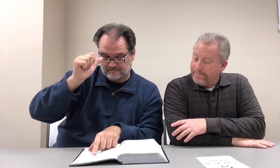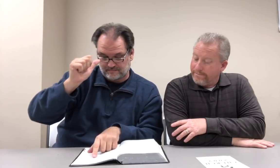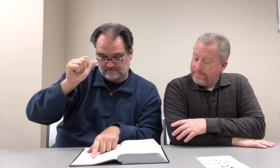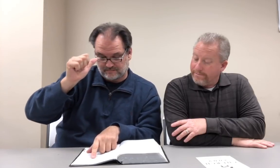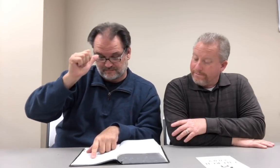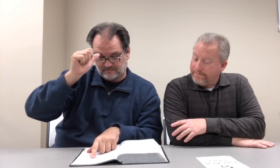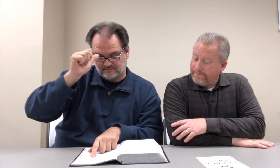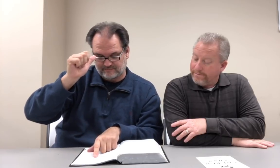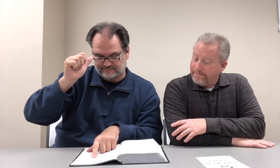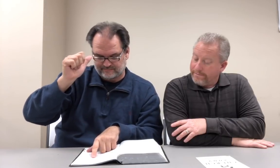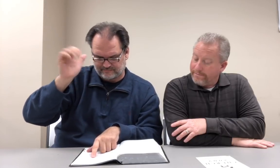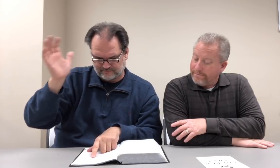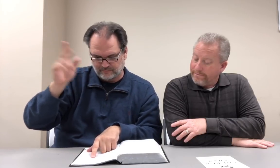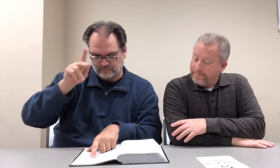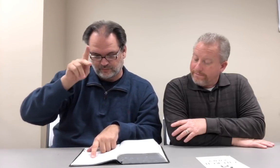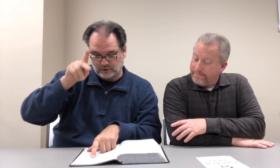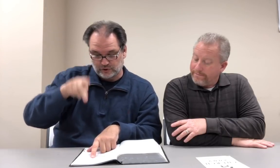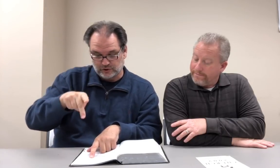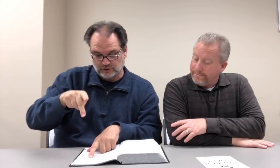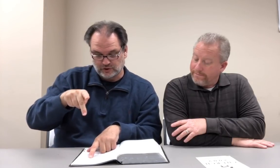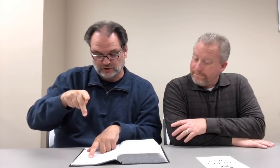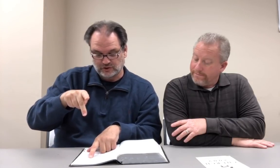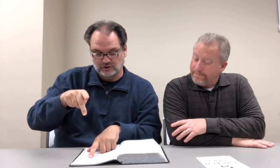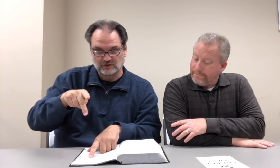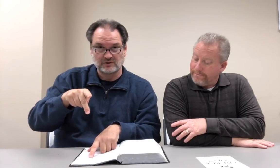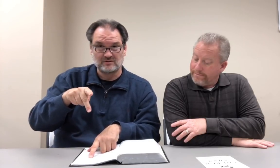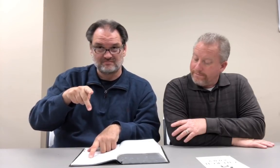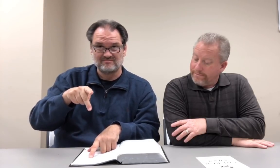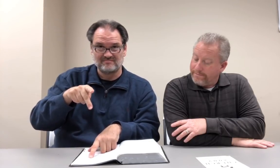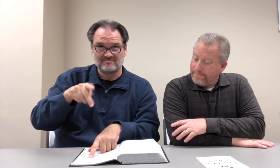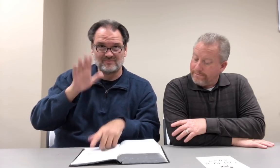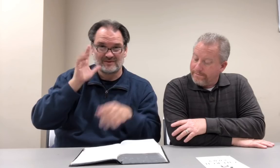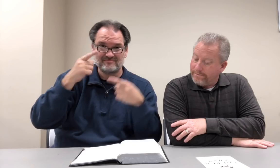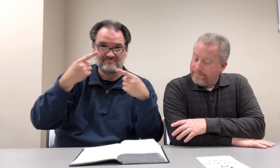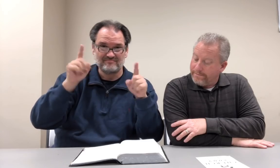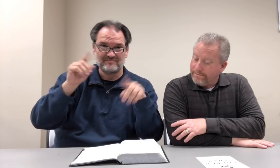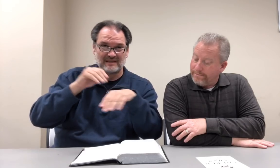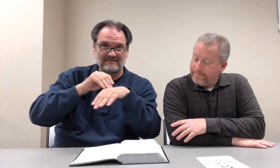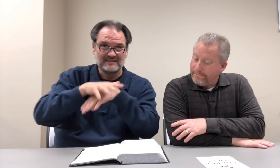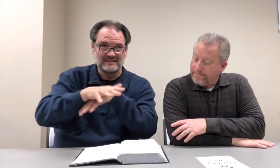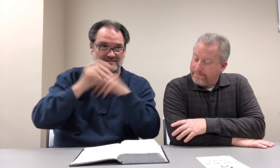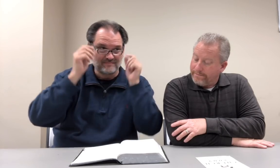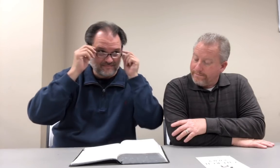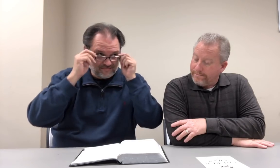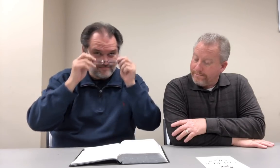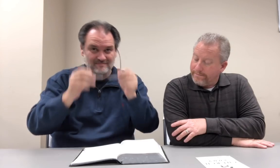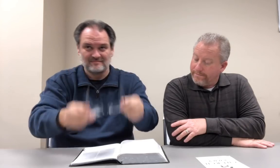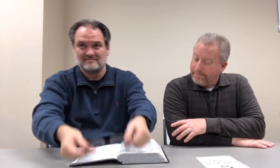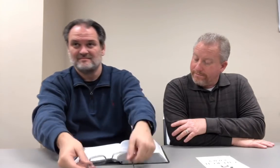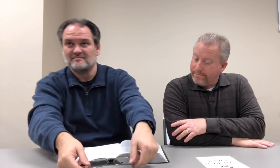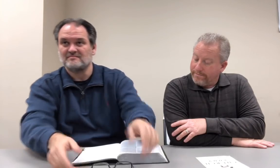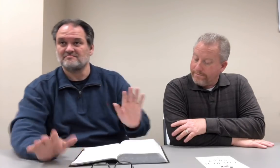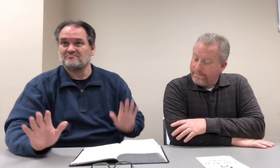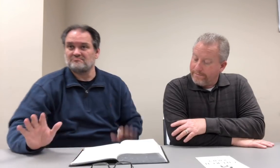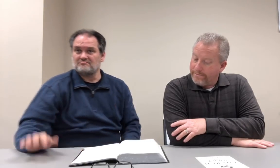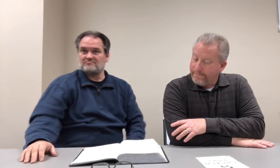this? Let's look at a couple of texts. We're going to look at 1 Samuel